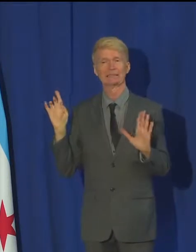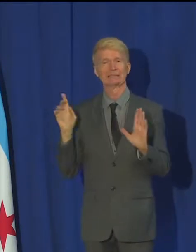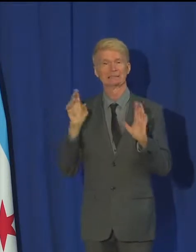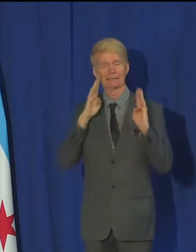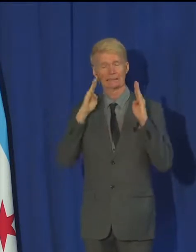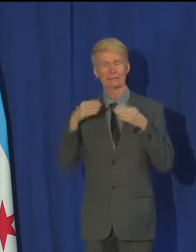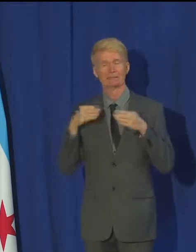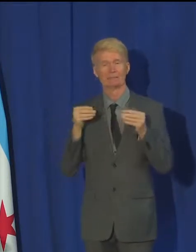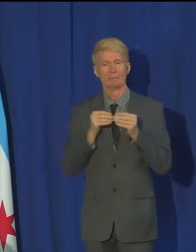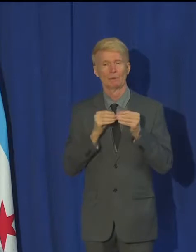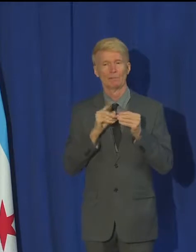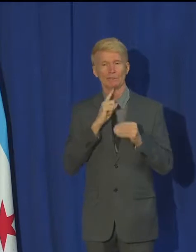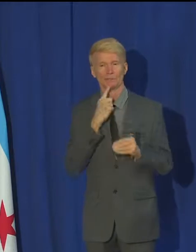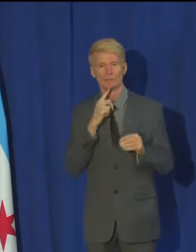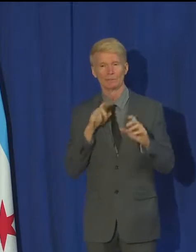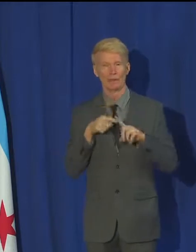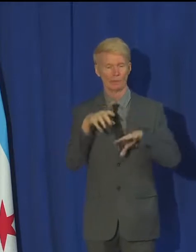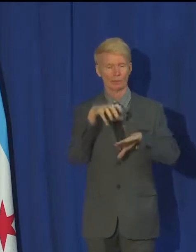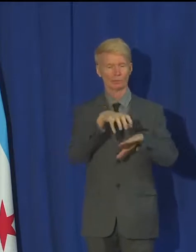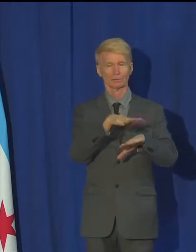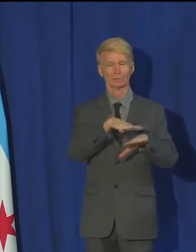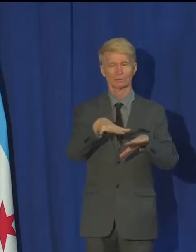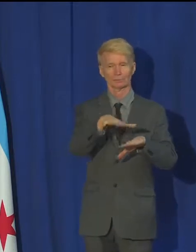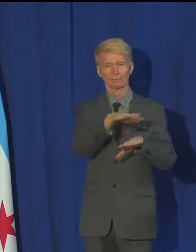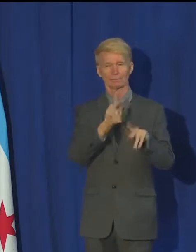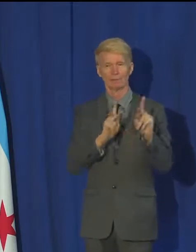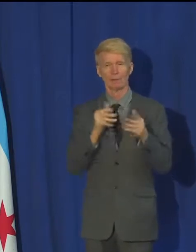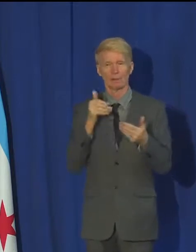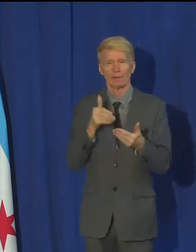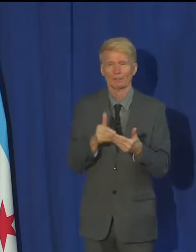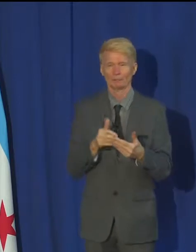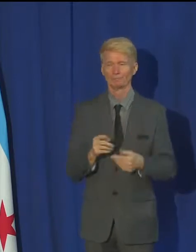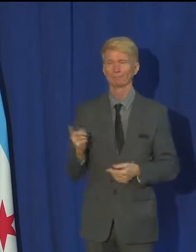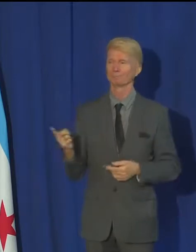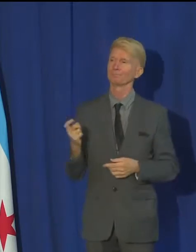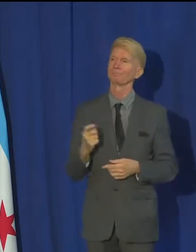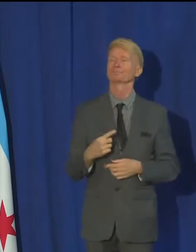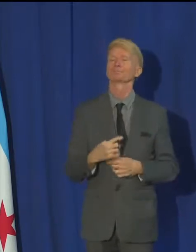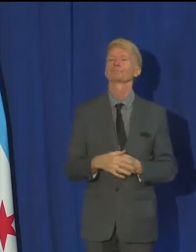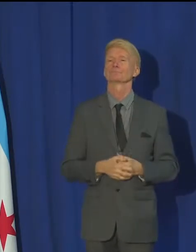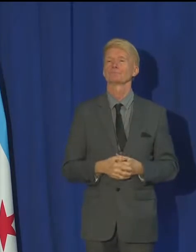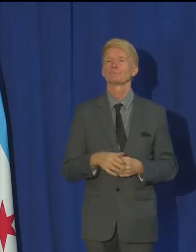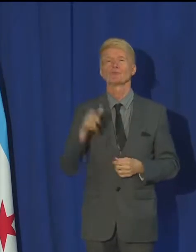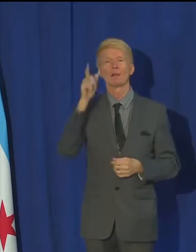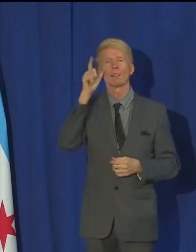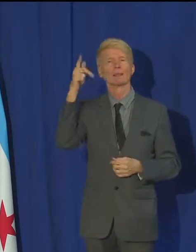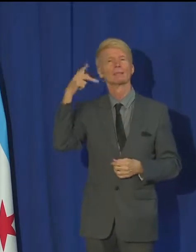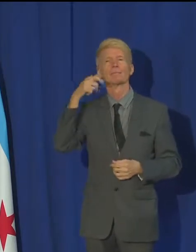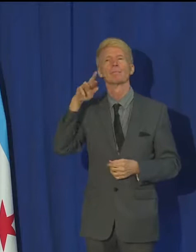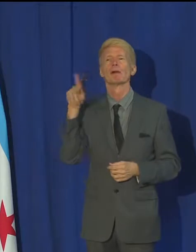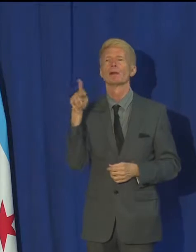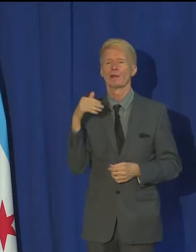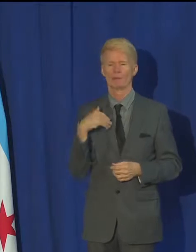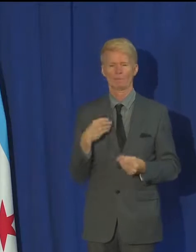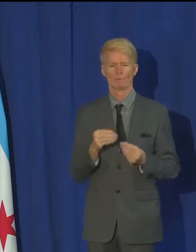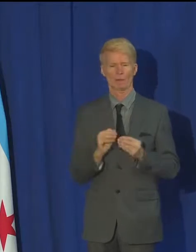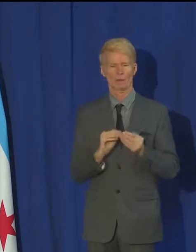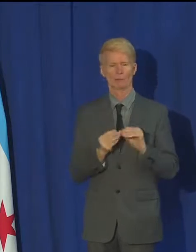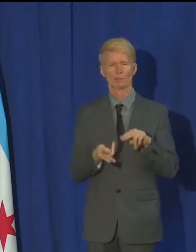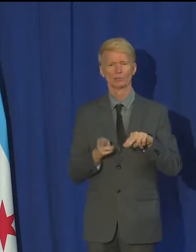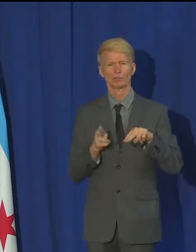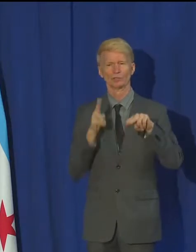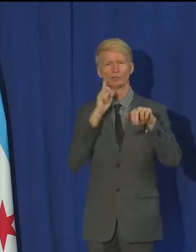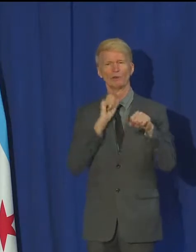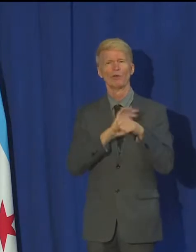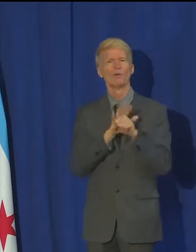things. Okay, from Block Club, the Lincoln Park area is seeing a new uptick in cases. What's driving the spike